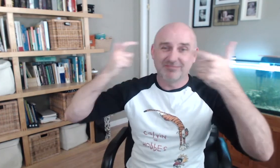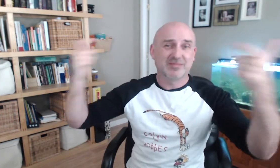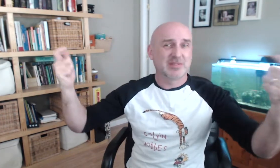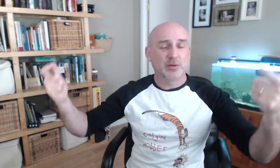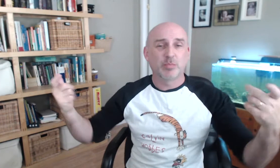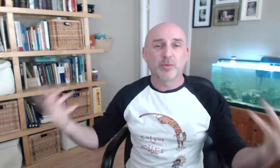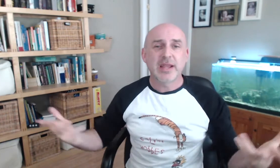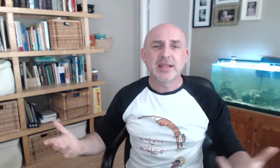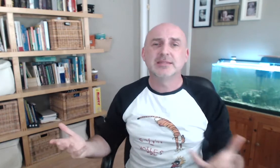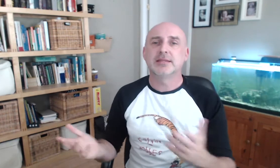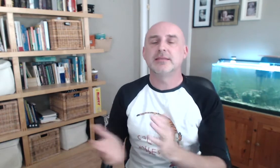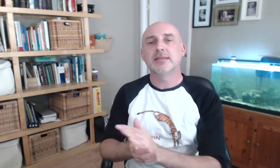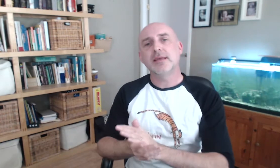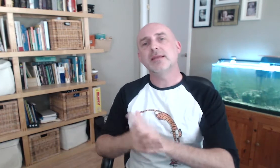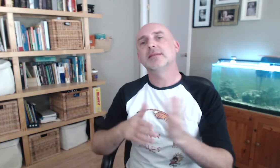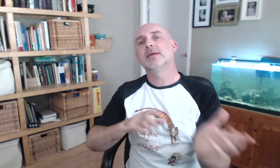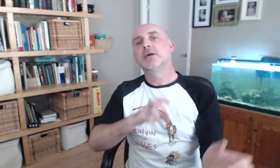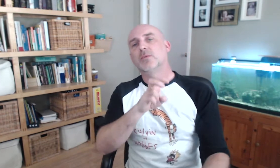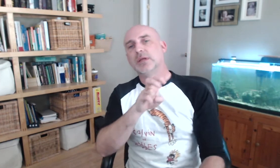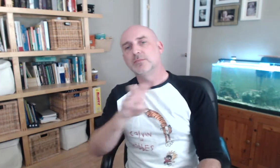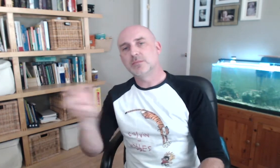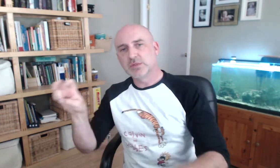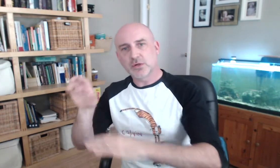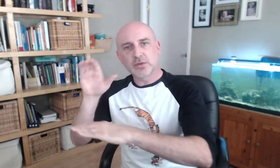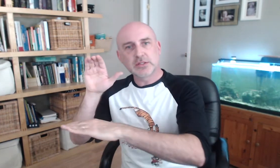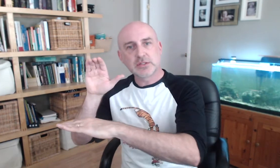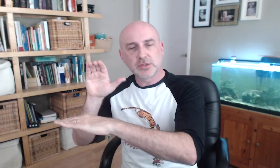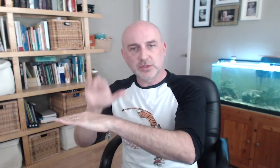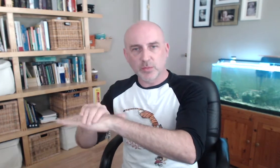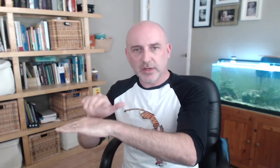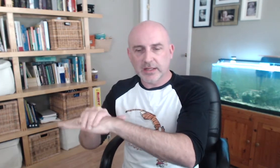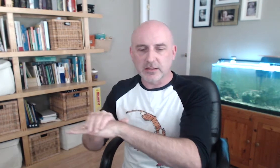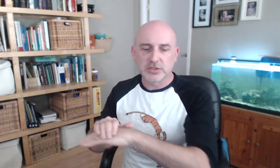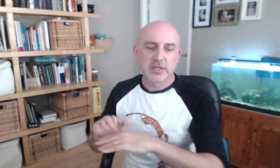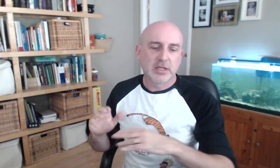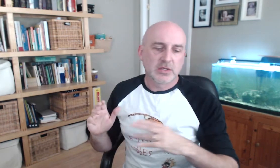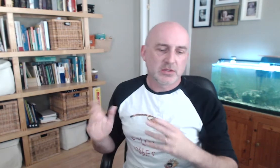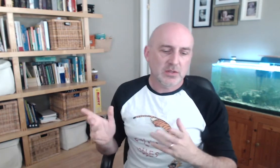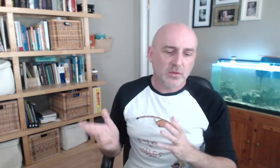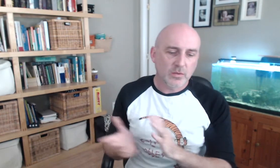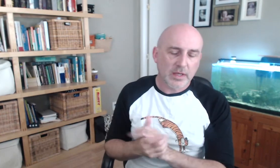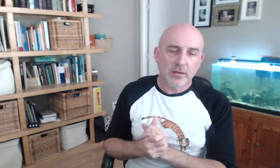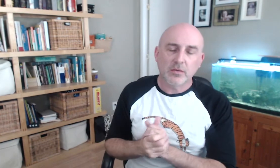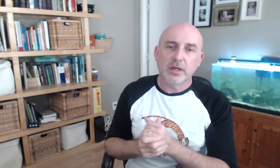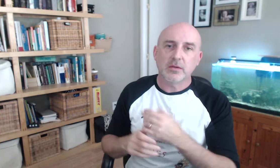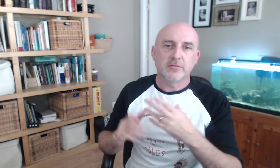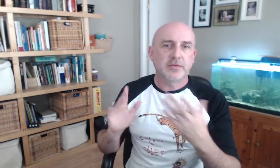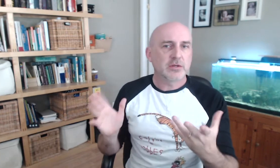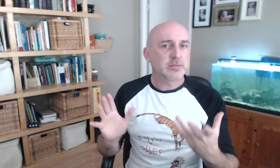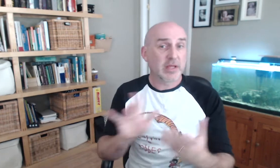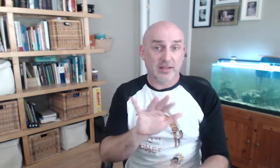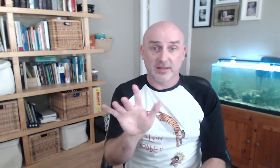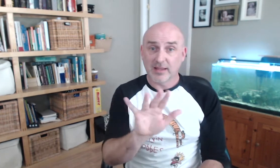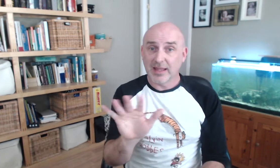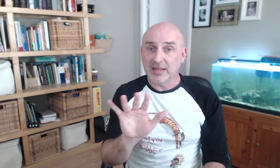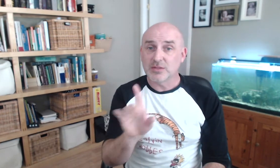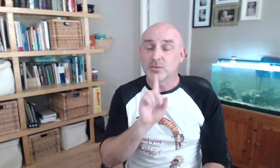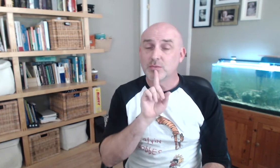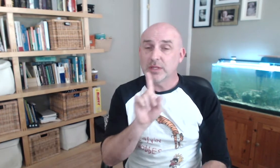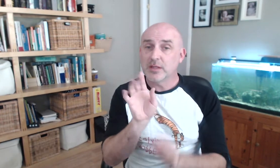their brains, and then we can start transitioning to more English. So finger spelling, again, is really